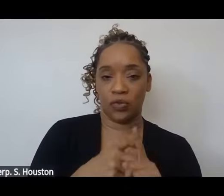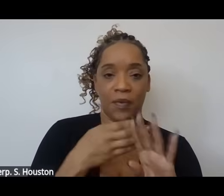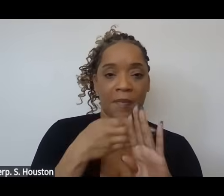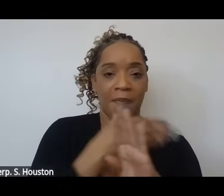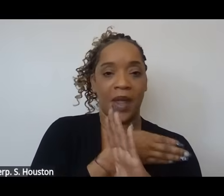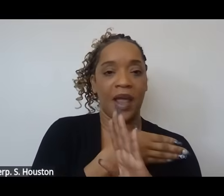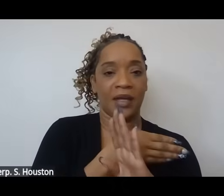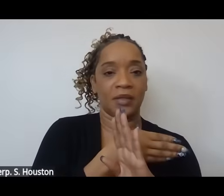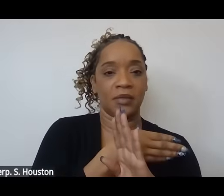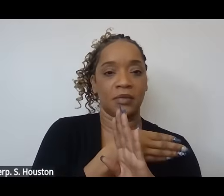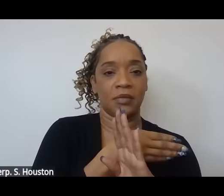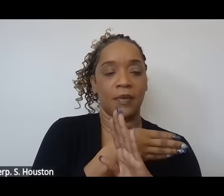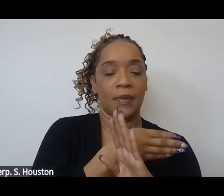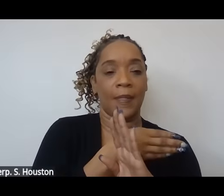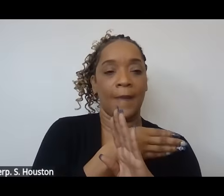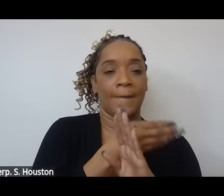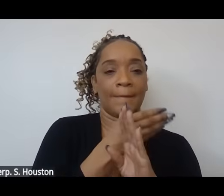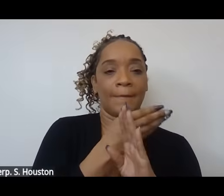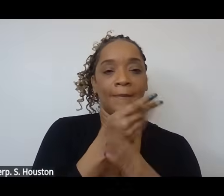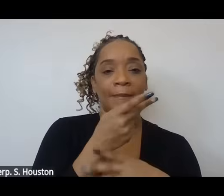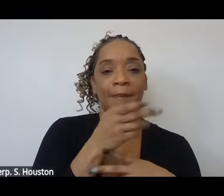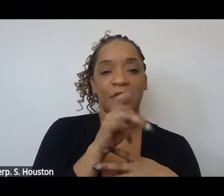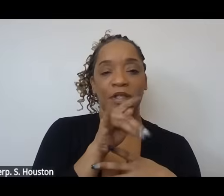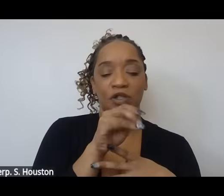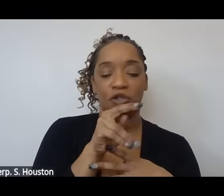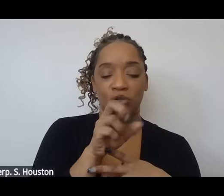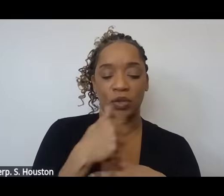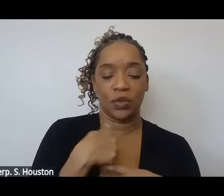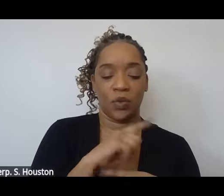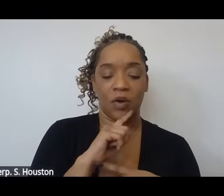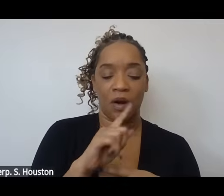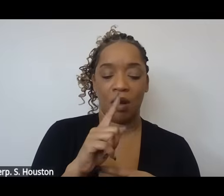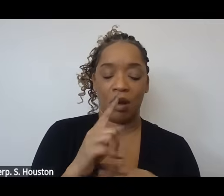that may be inviting an awful lot of